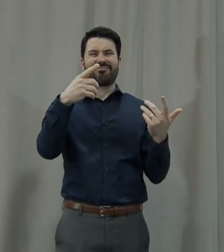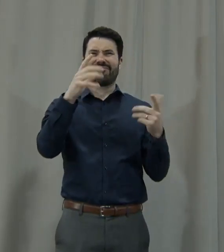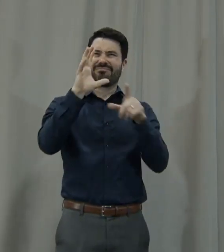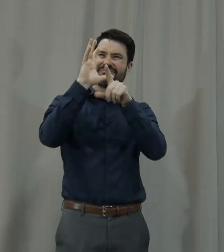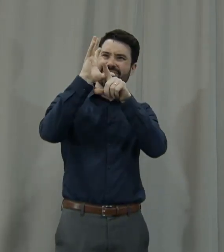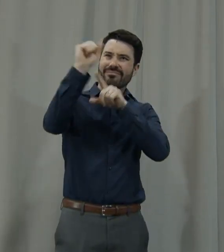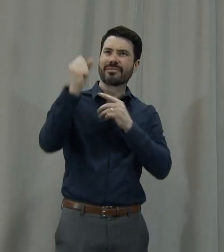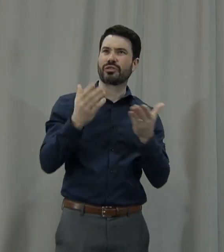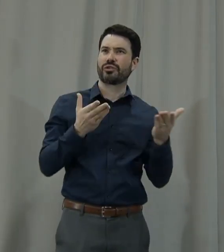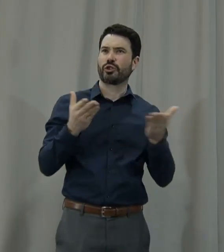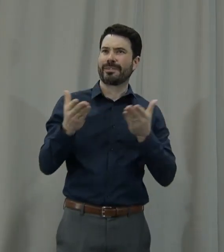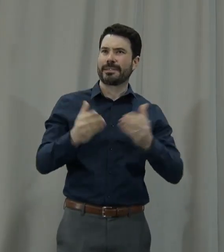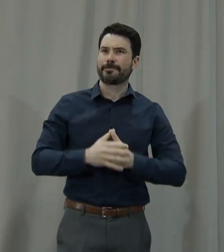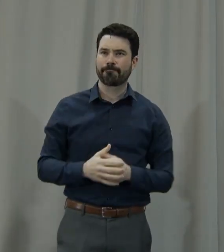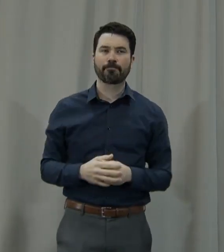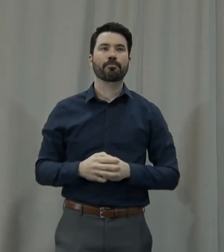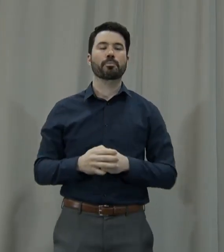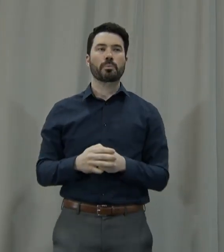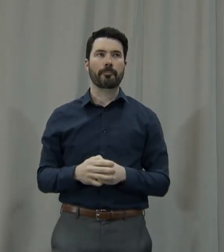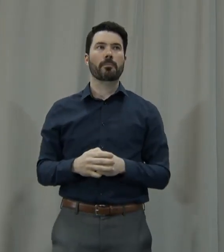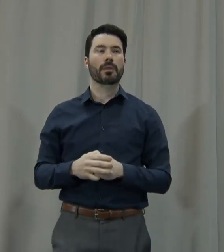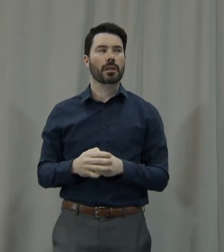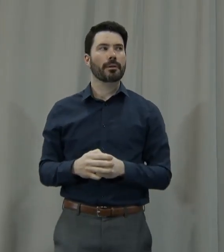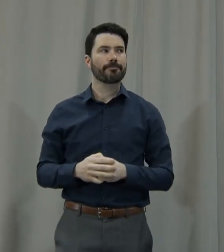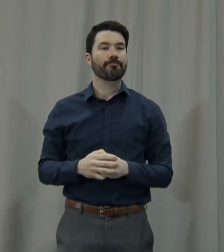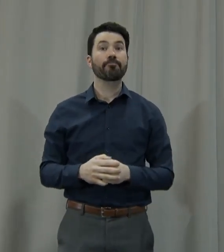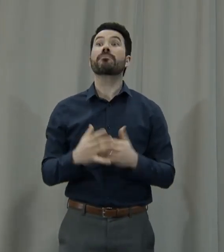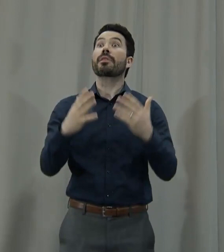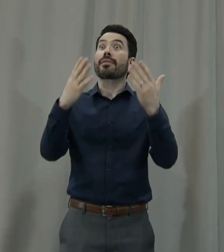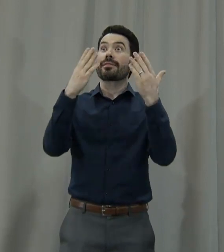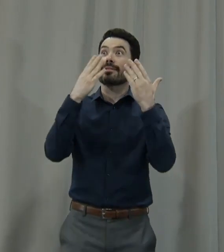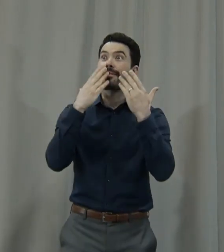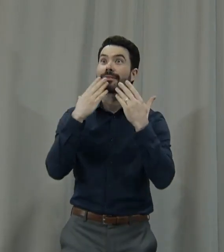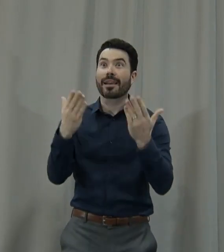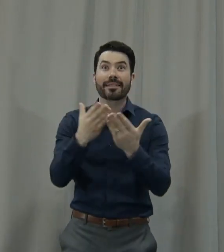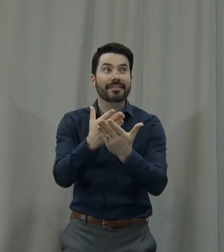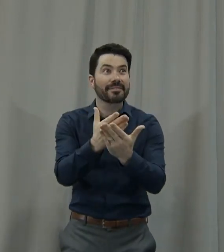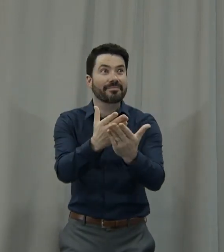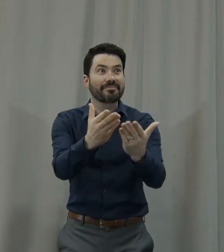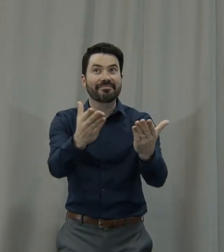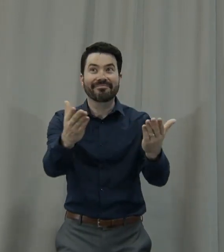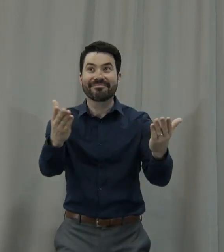service. I also want to thank you all